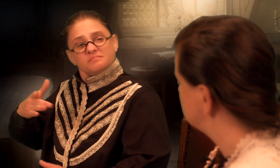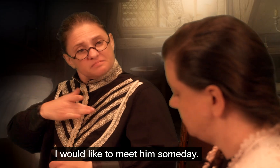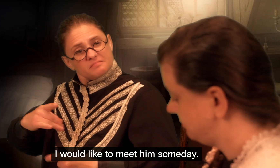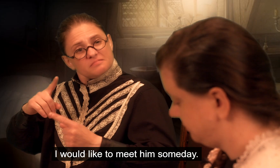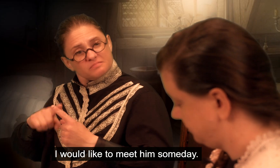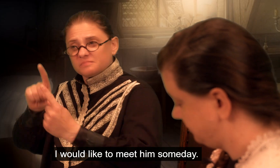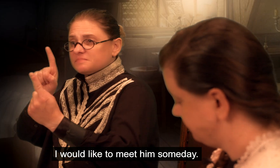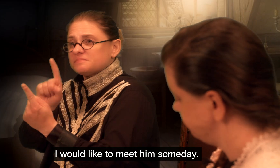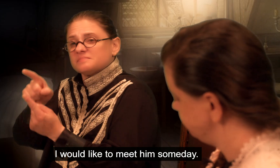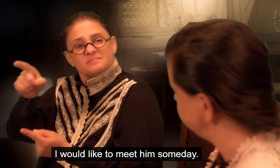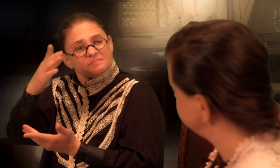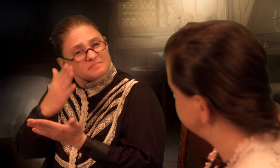I would like to meet him someday.